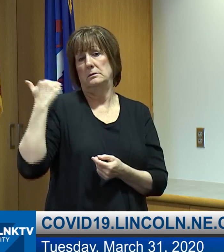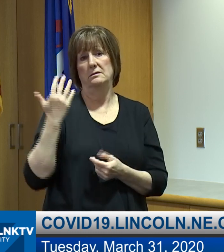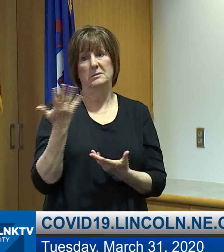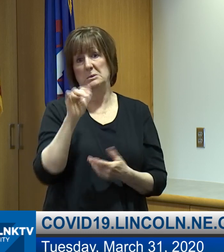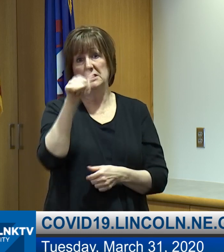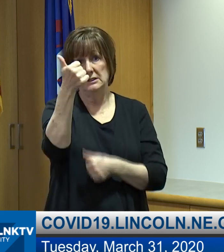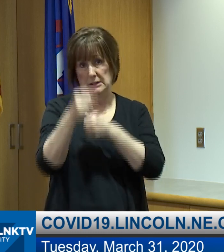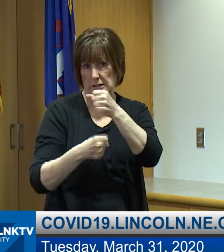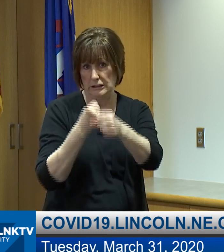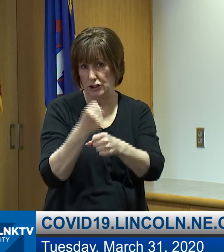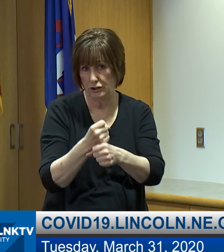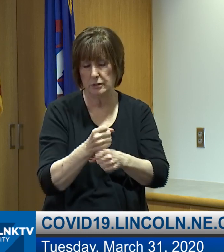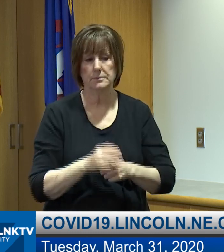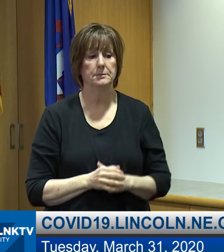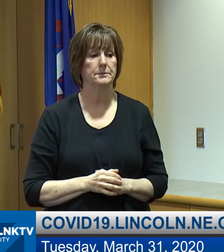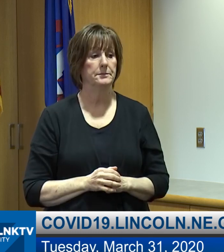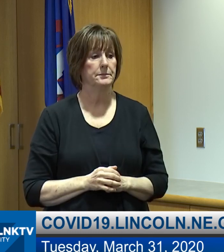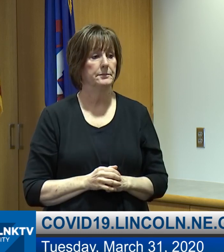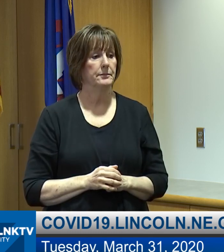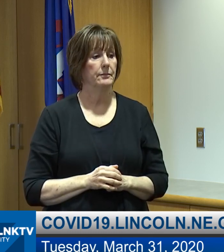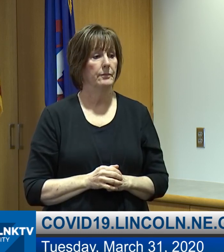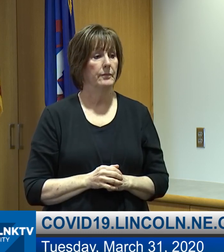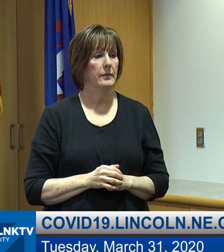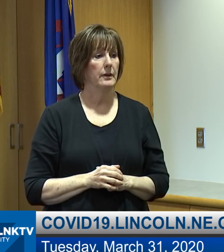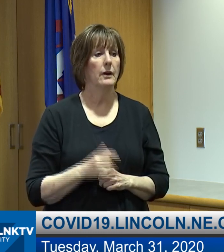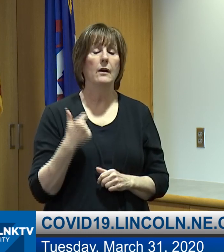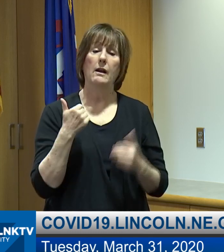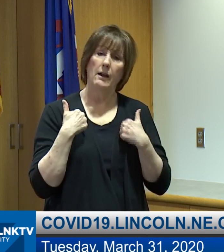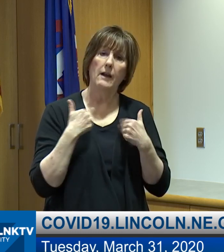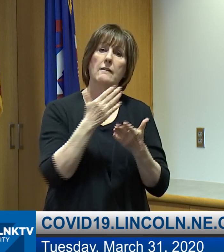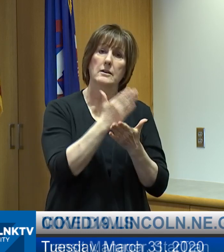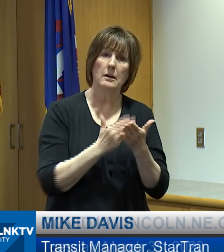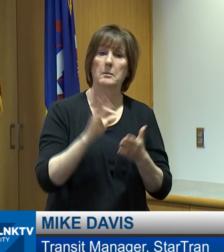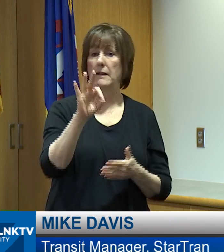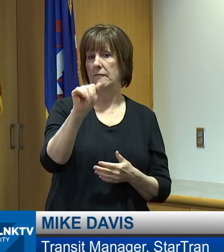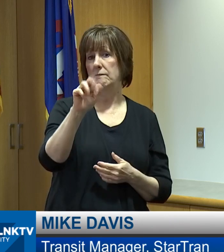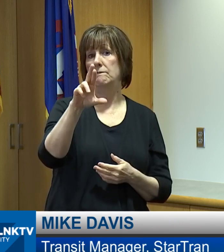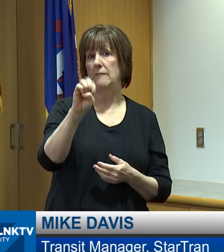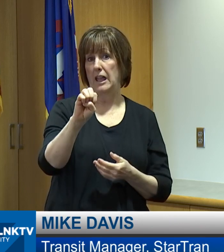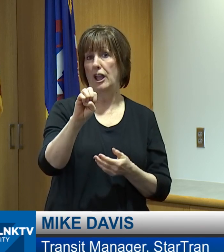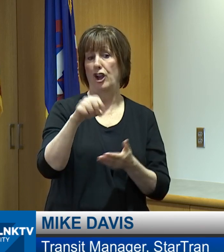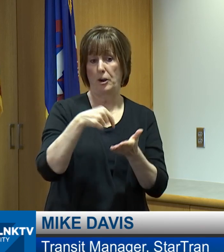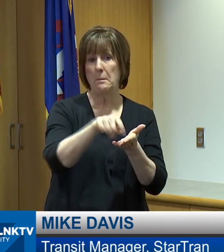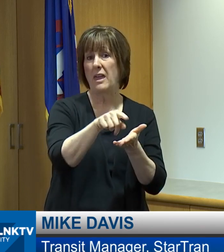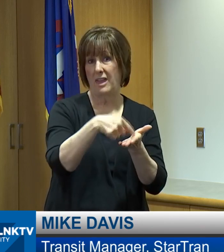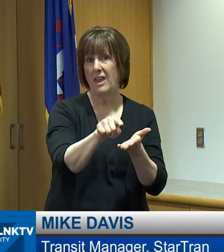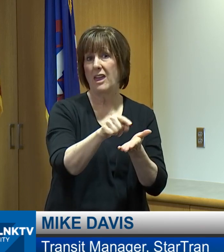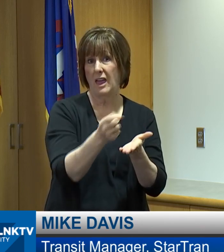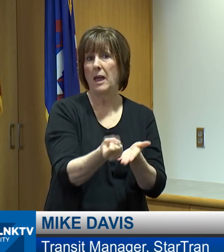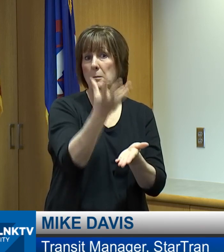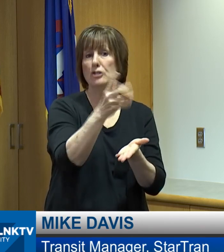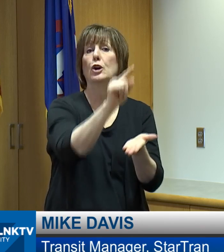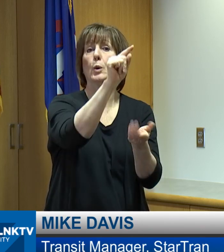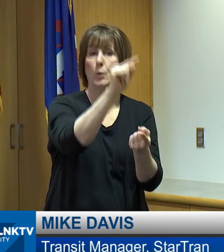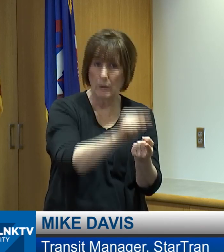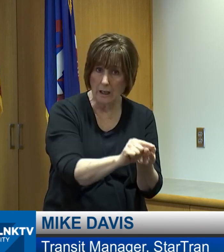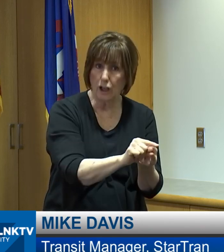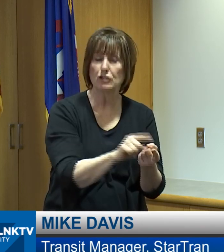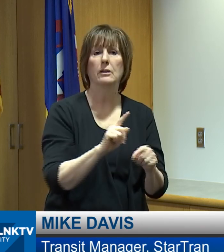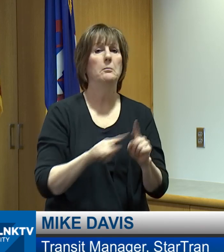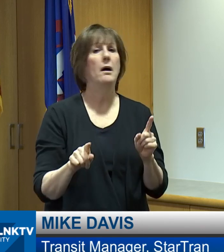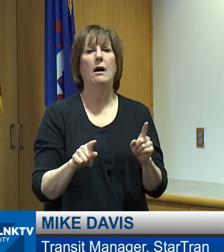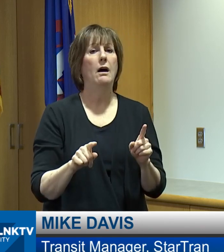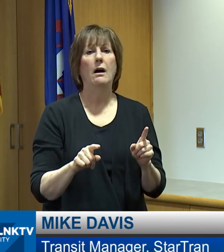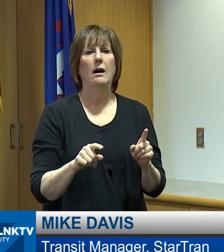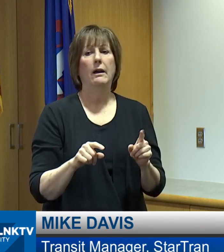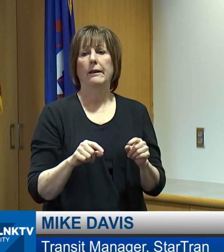10 years that I'm aware of. So we've had some fare reductions, but never avoiding the fare box, never entering